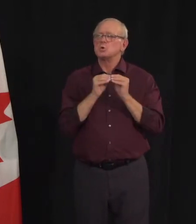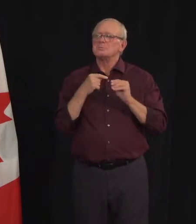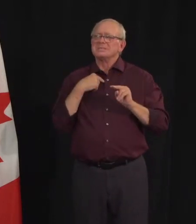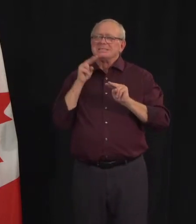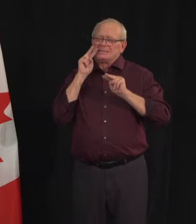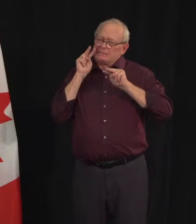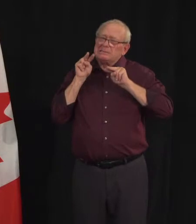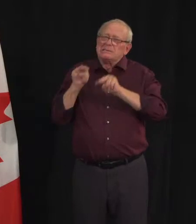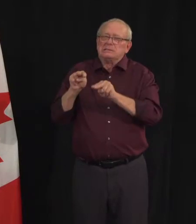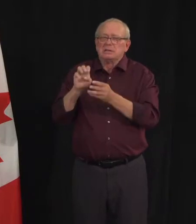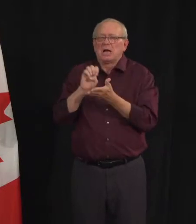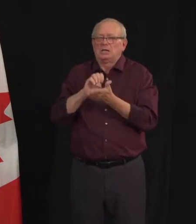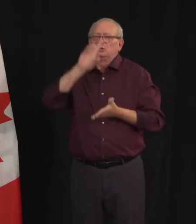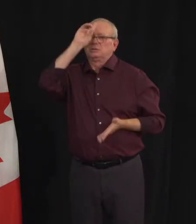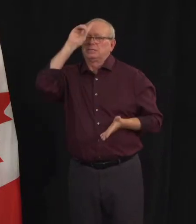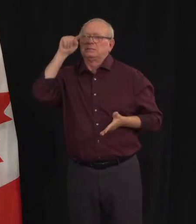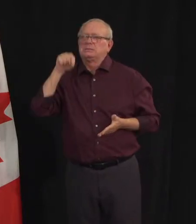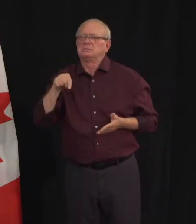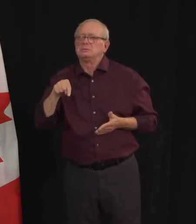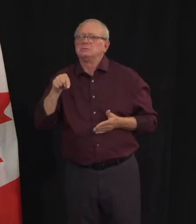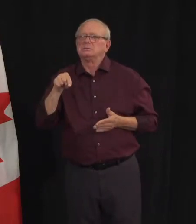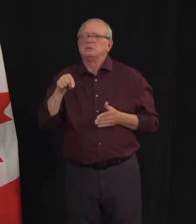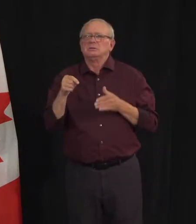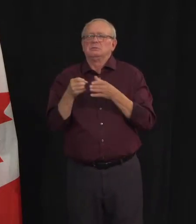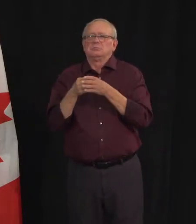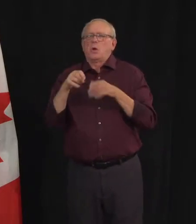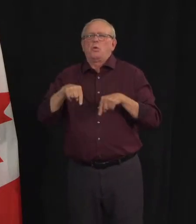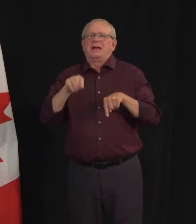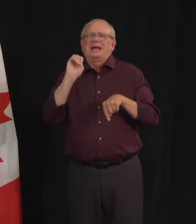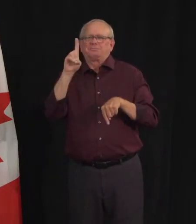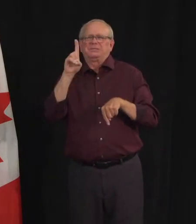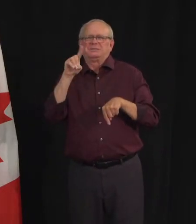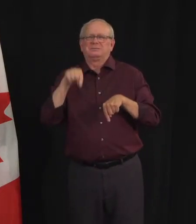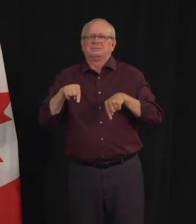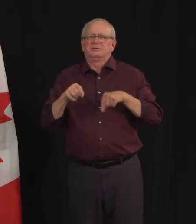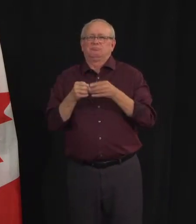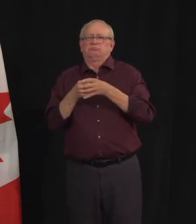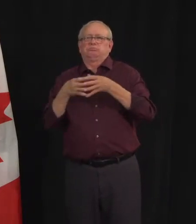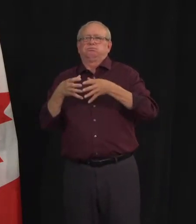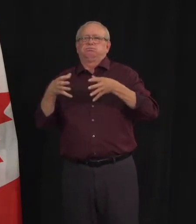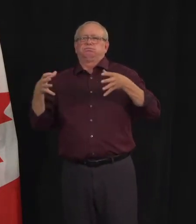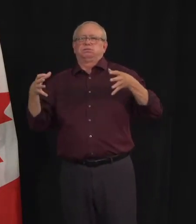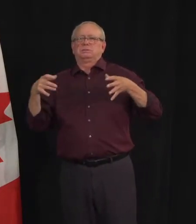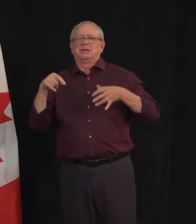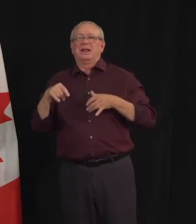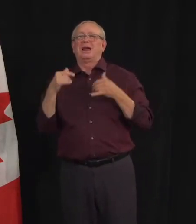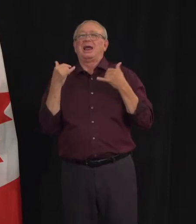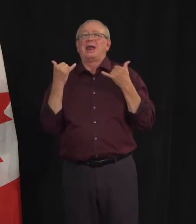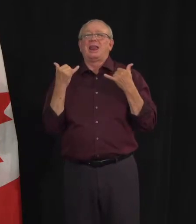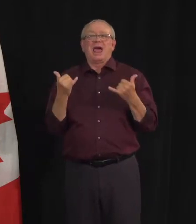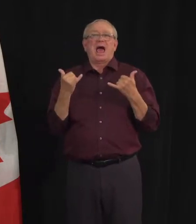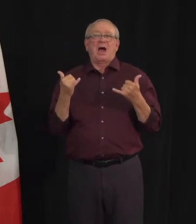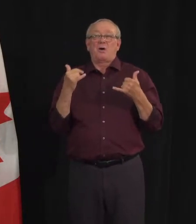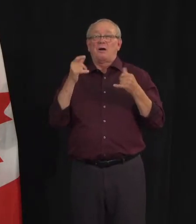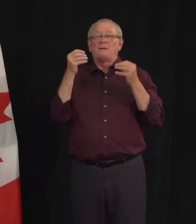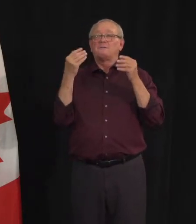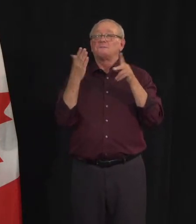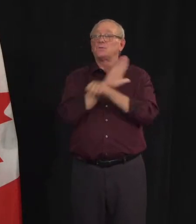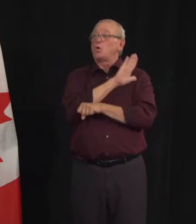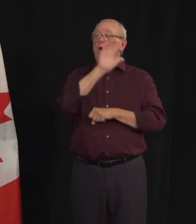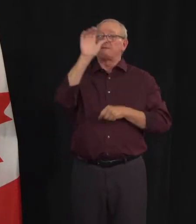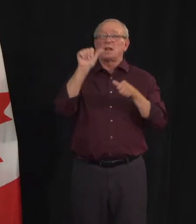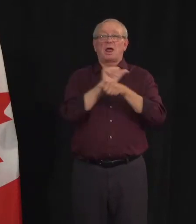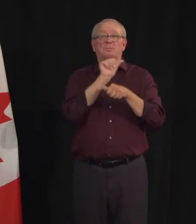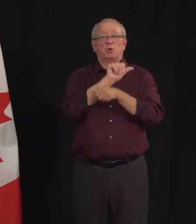take that away. But what I do know is the majority of the transmission that we are seeing across the province is transmission